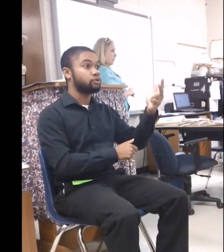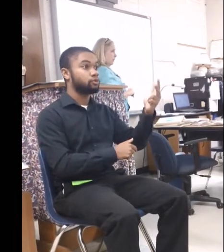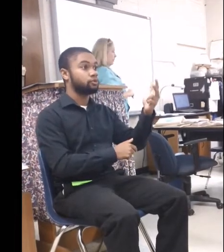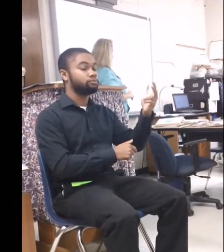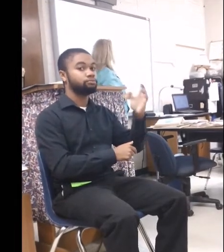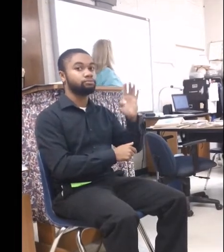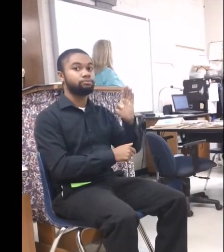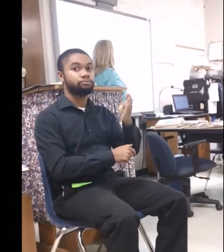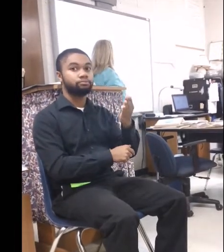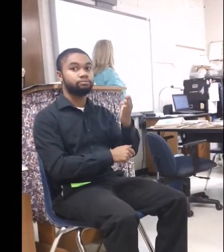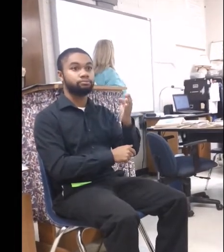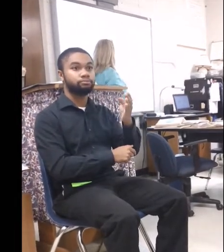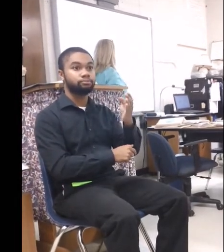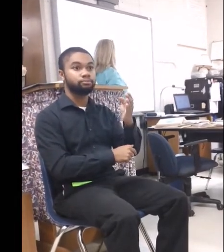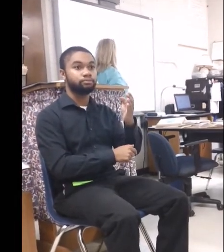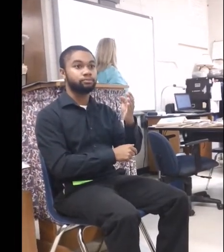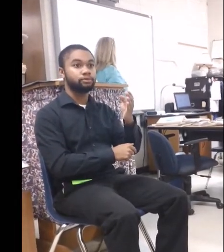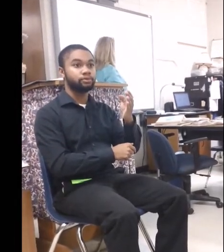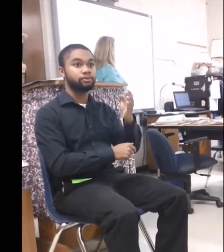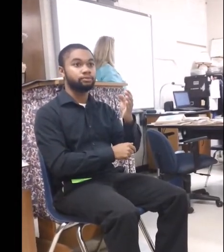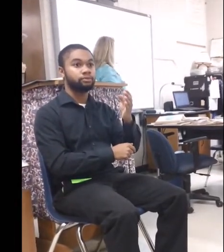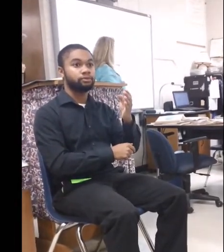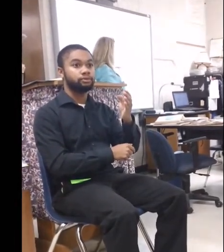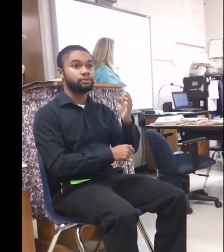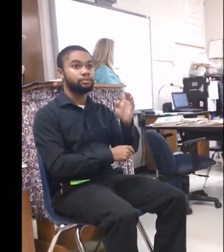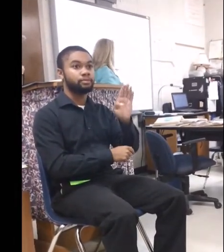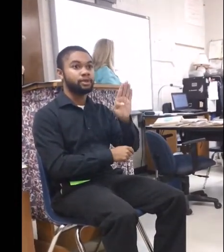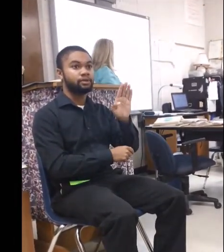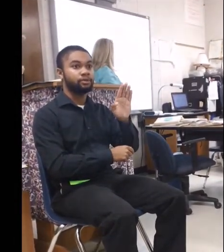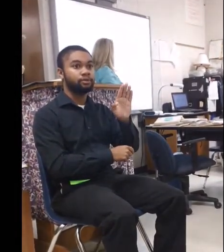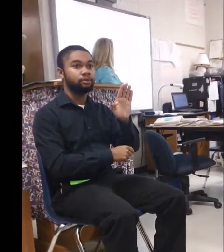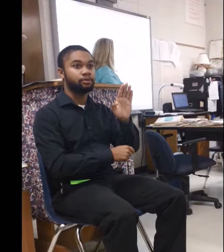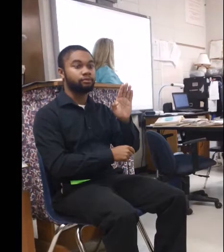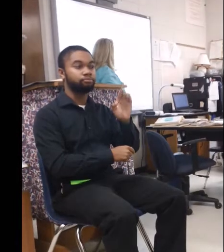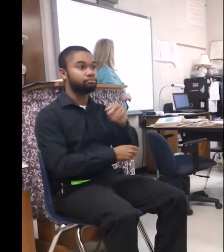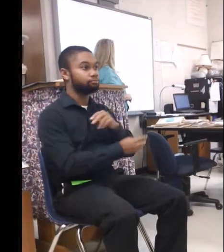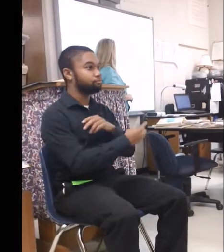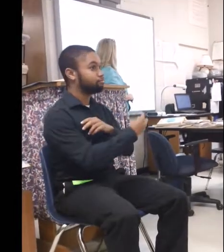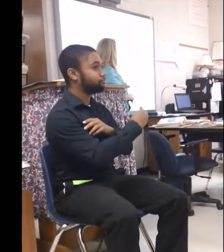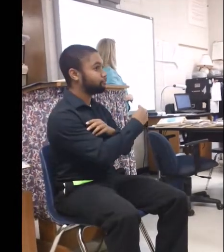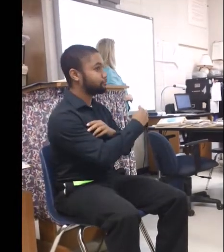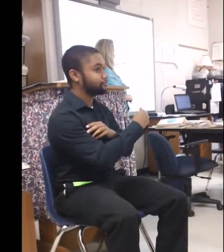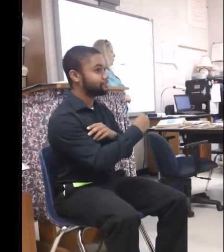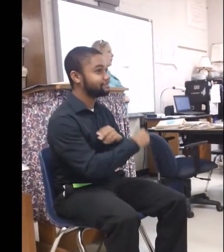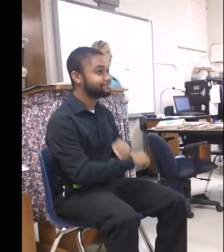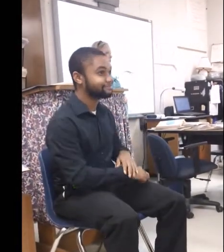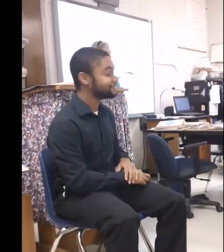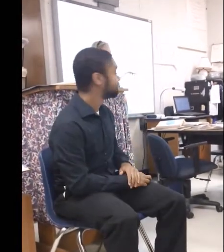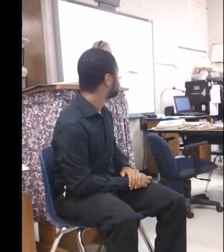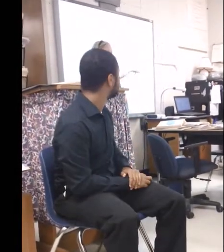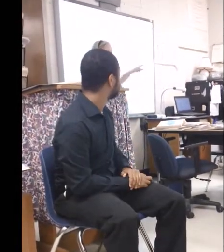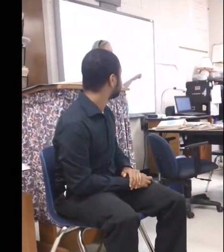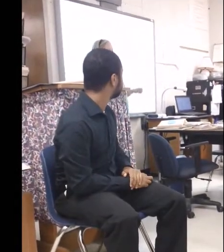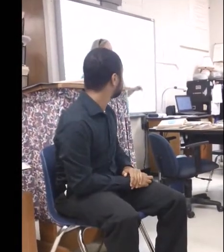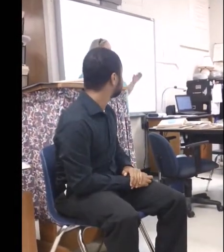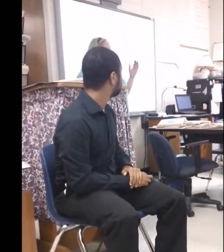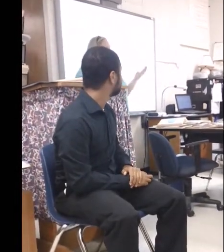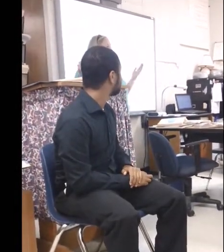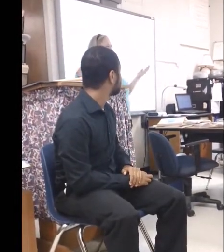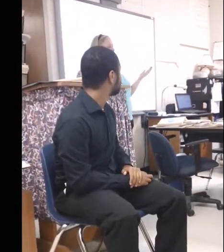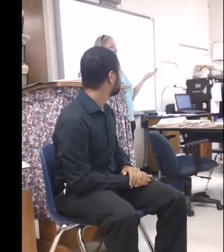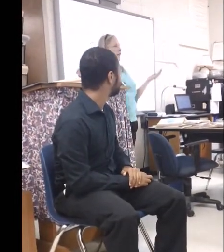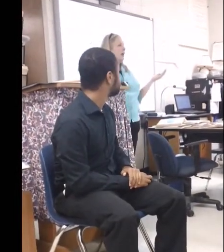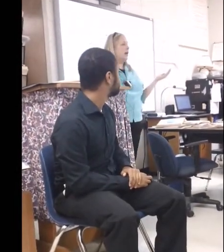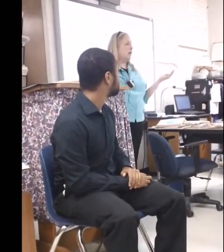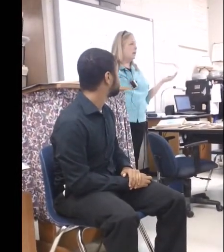squared. And then the denominator was, that could have said 25 times 12, A squared B squared C, and we could